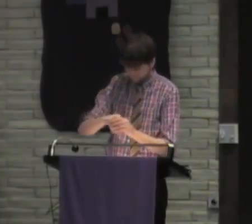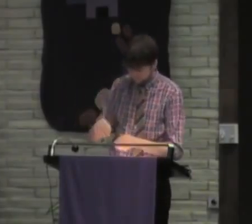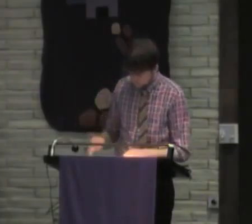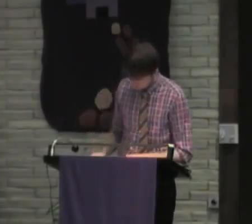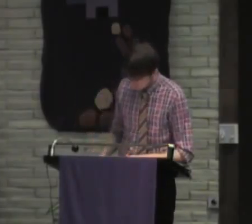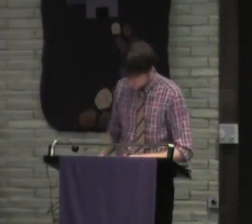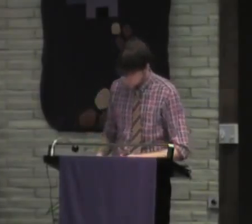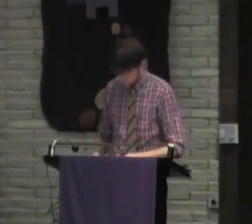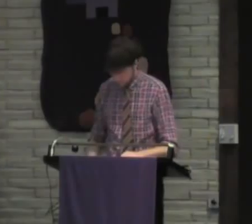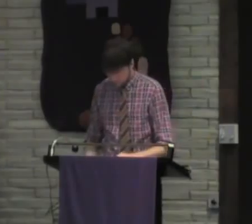all need to get involved.